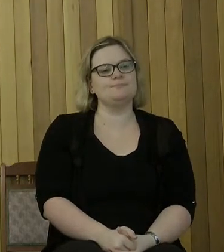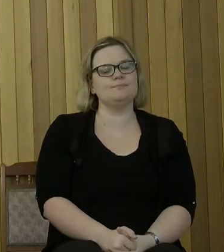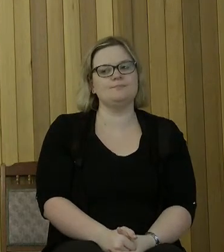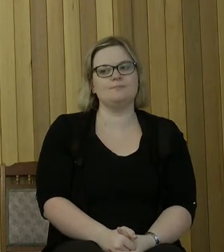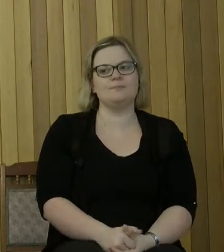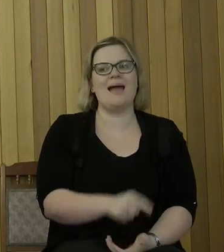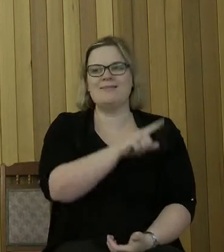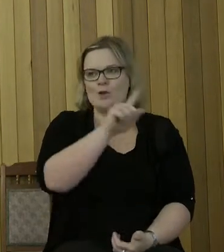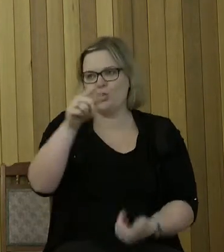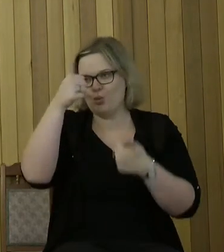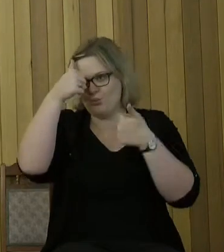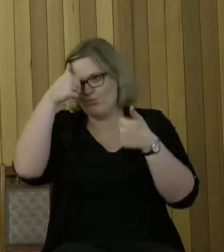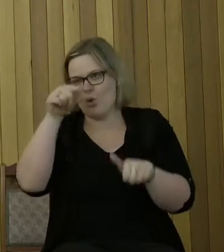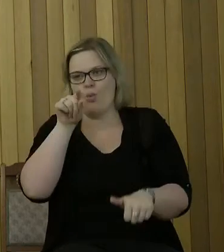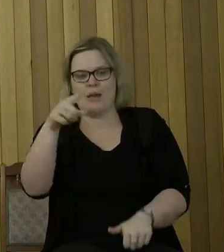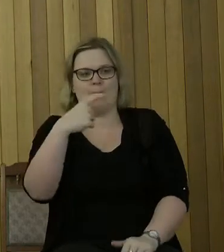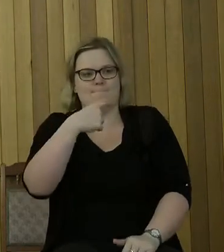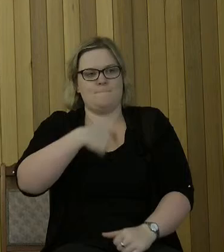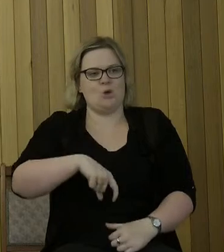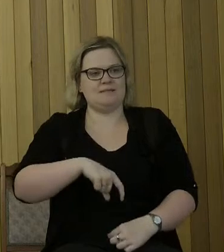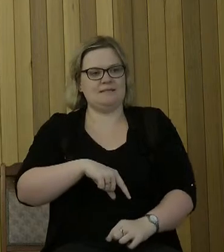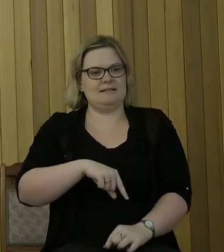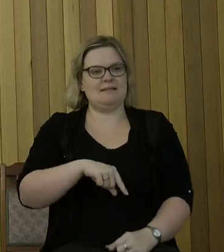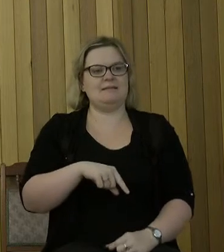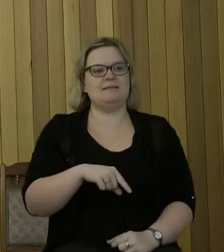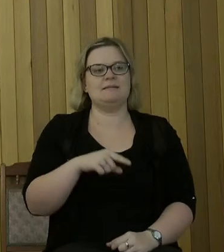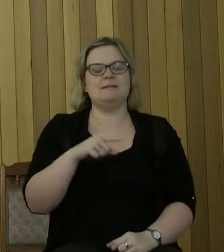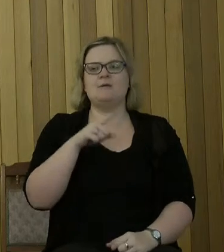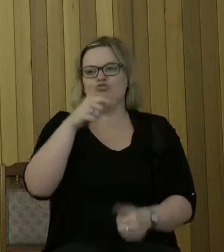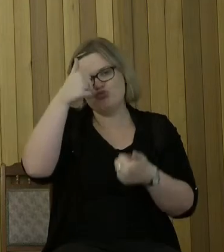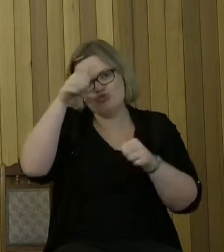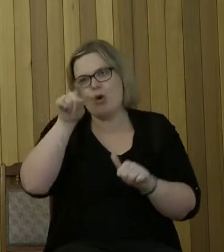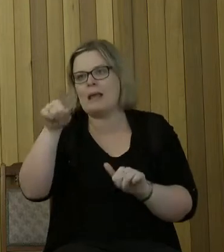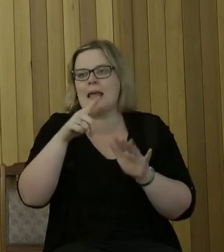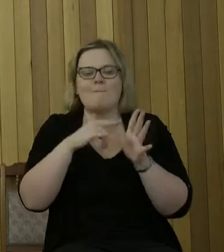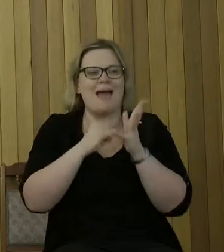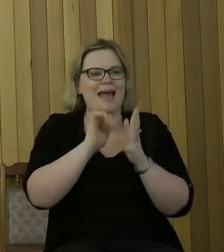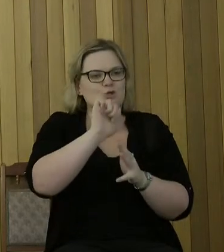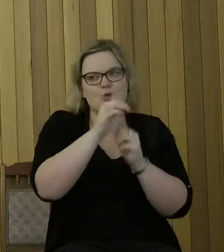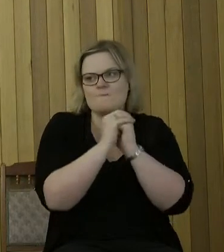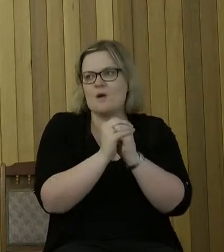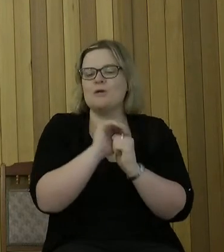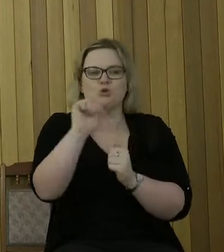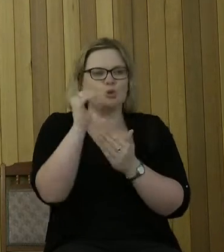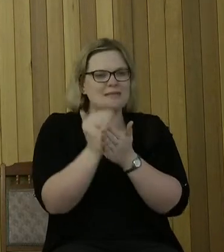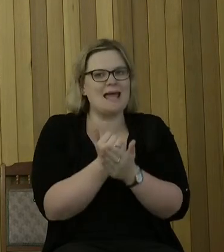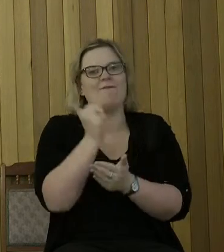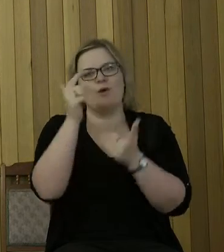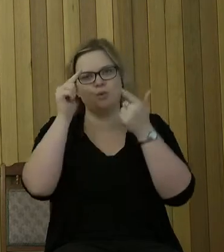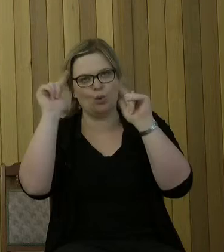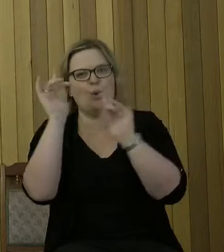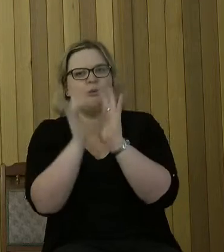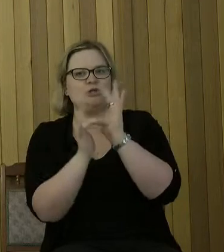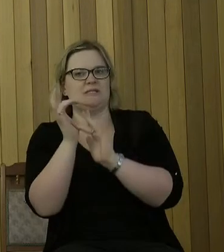And you know Him personally. As your friend, as your Saviour, as your Lord and Jesus